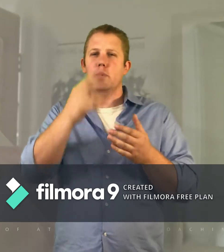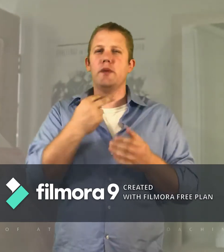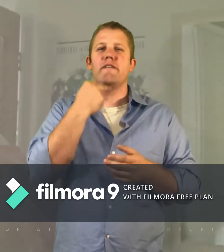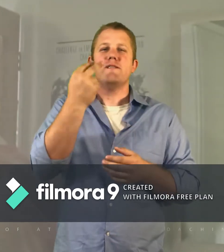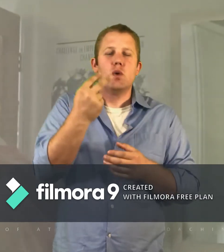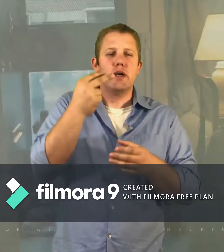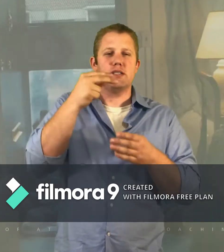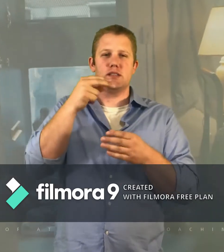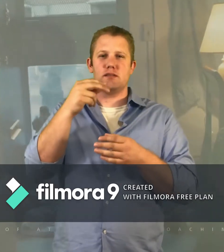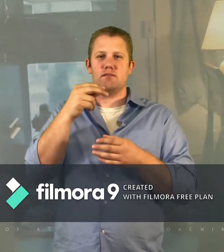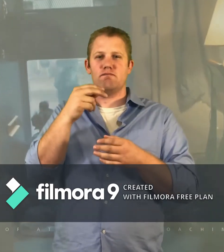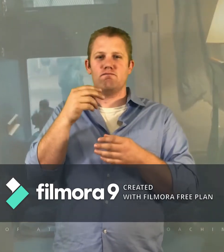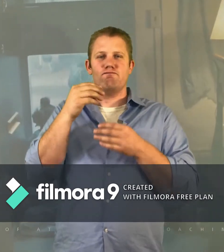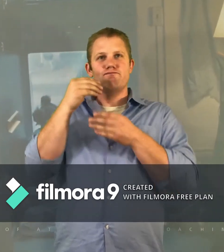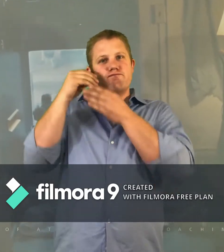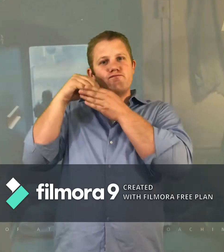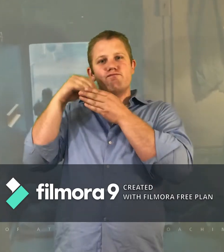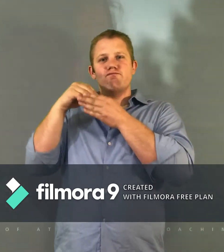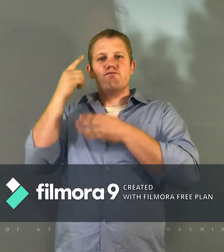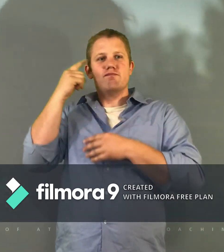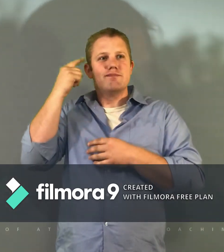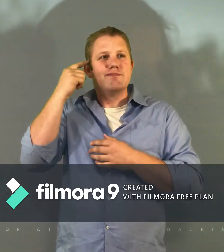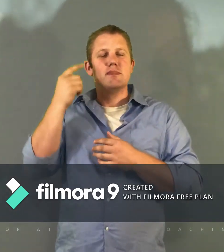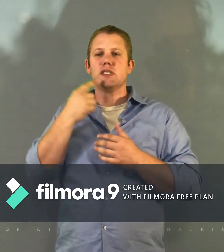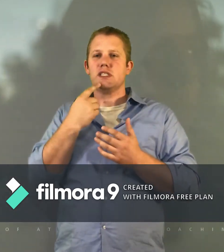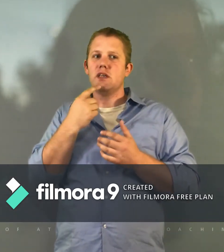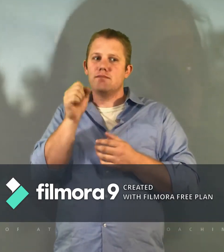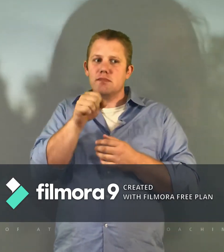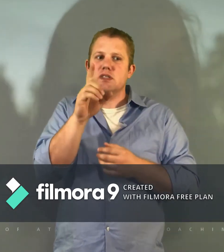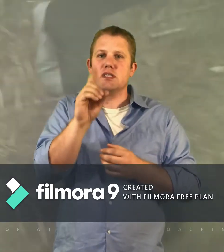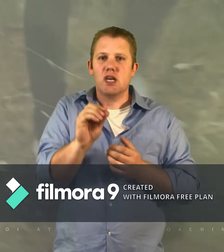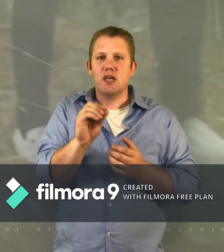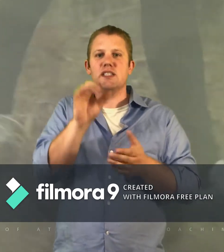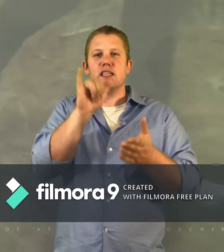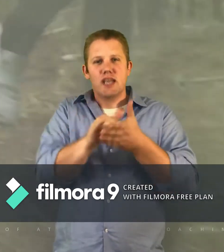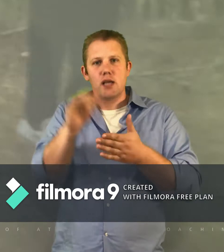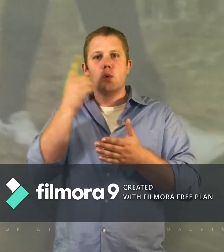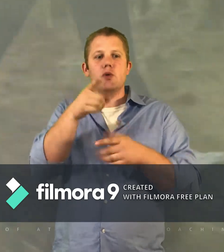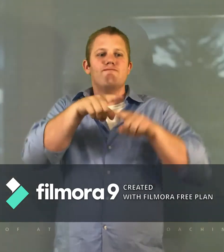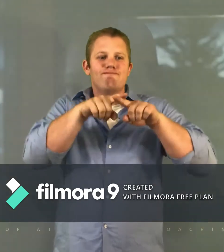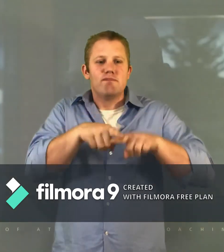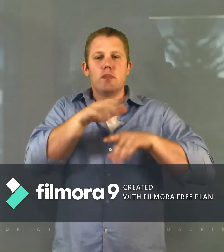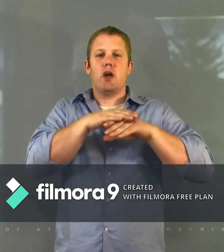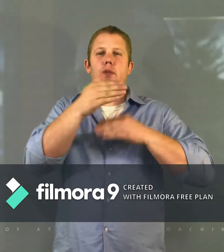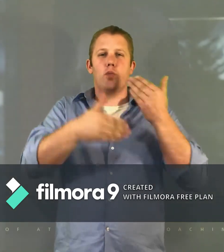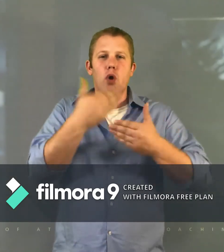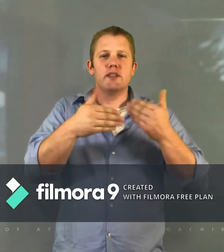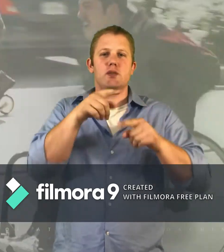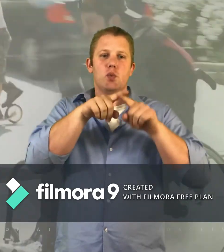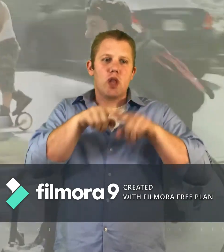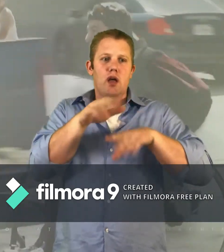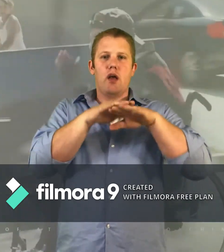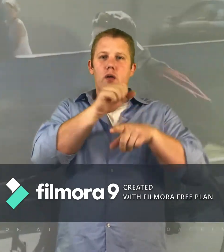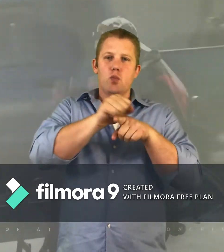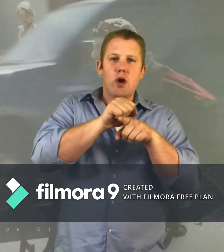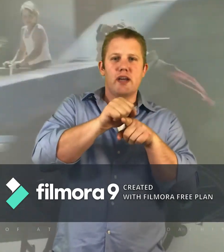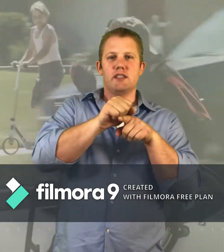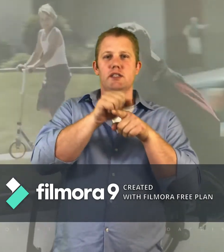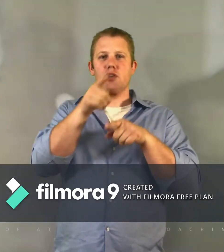doesn't define you, there will be a voice that's going to tell you that it does. And that's where you have to fall back on process. That's where you have to